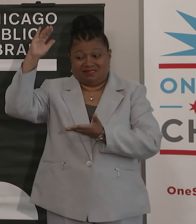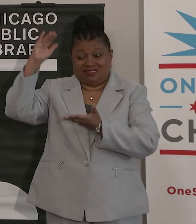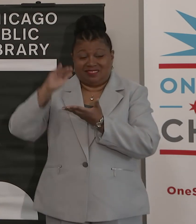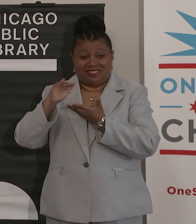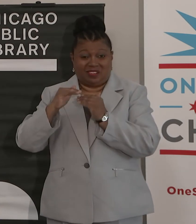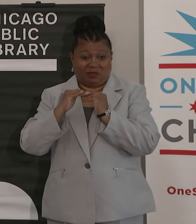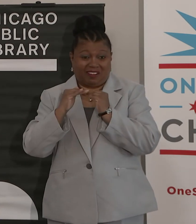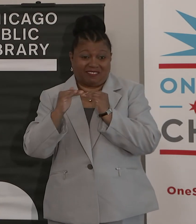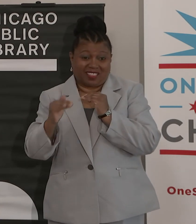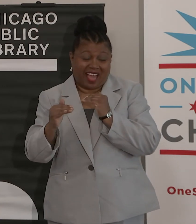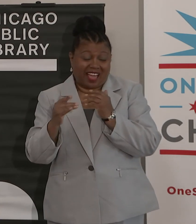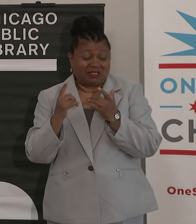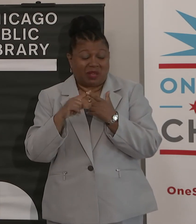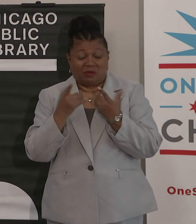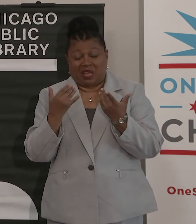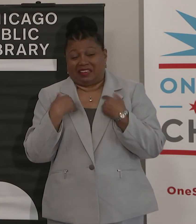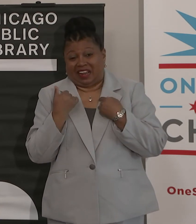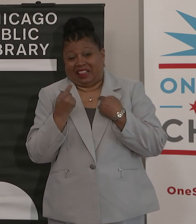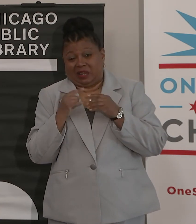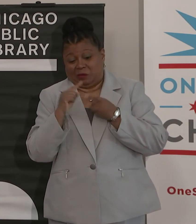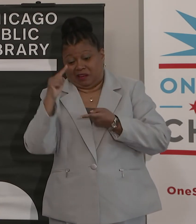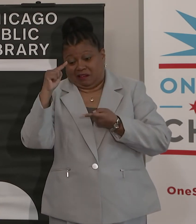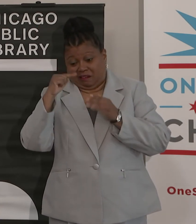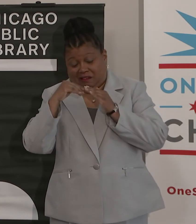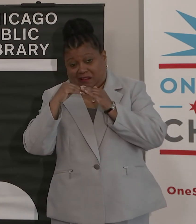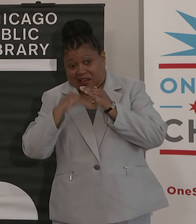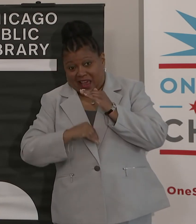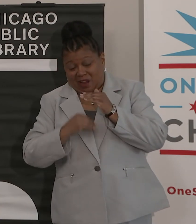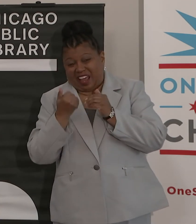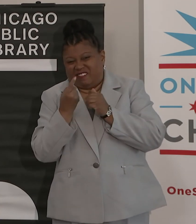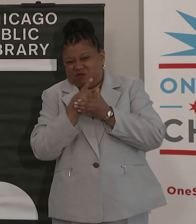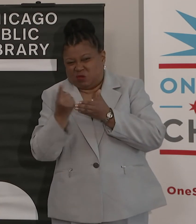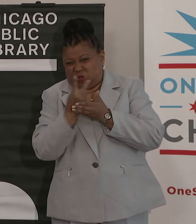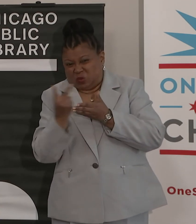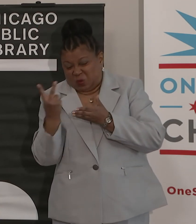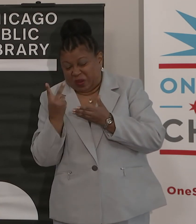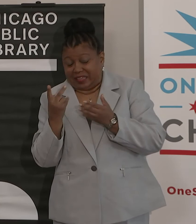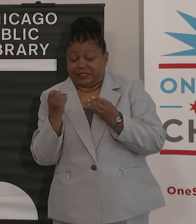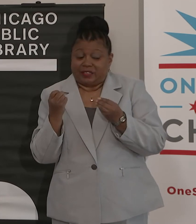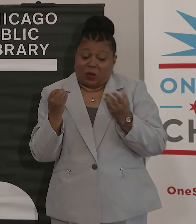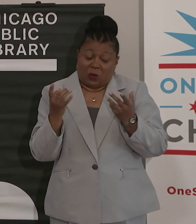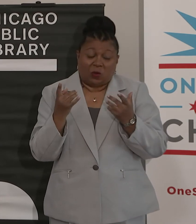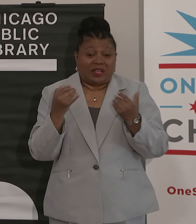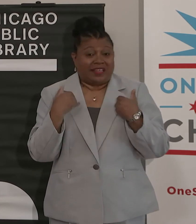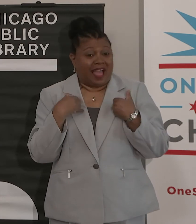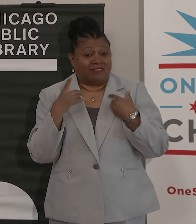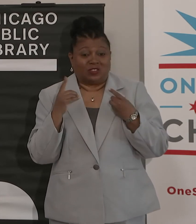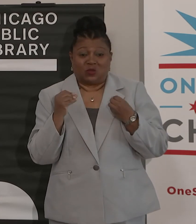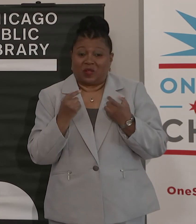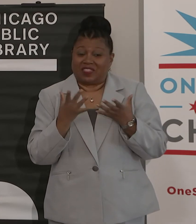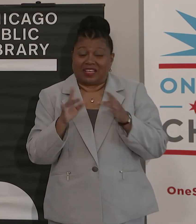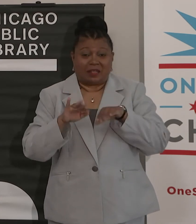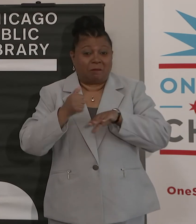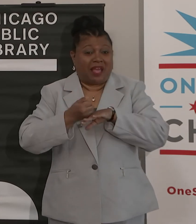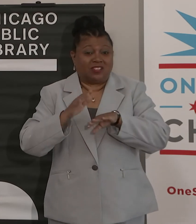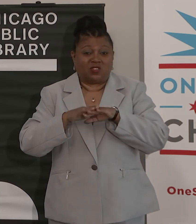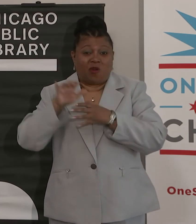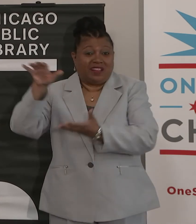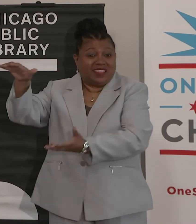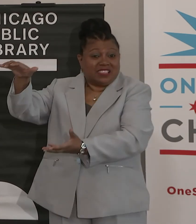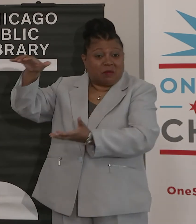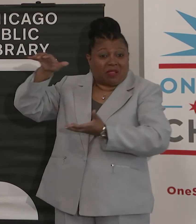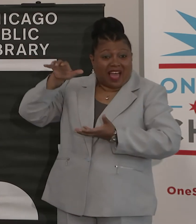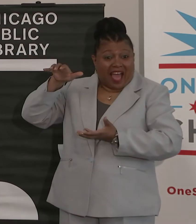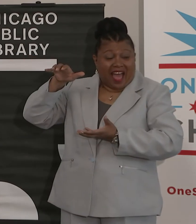flat, and we may be a little down in the next couple of weeks. So we've got to do things based upon the